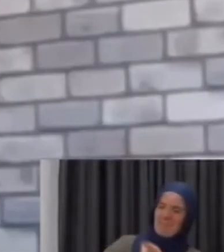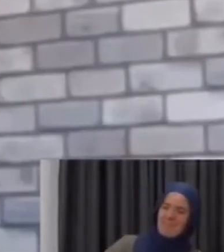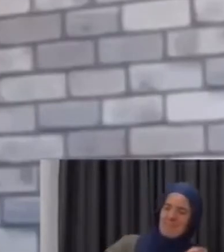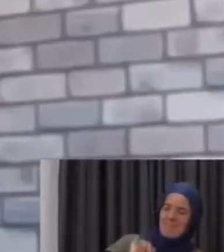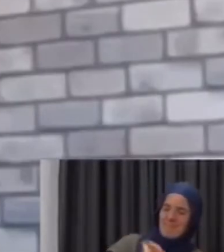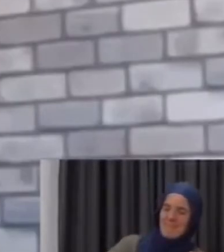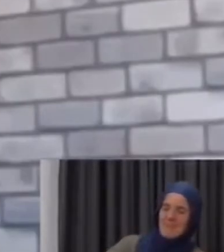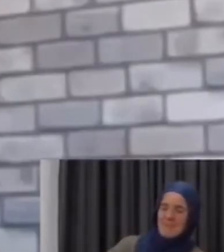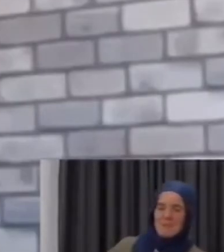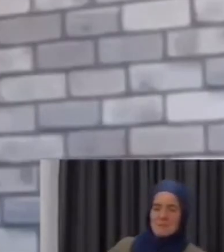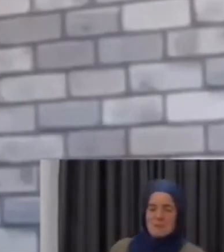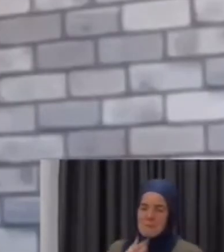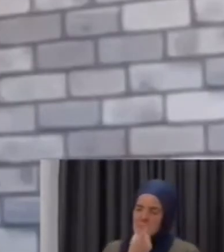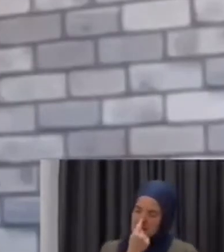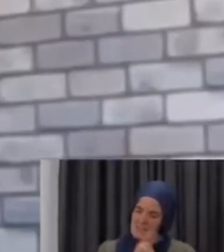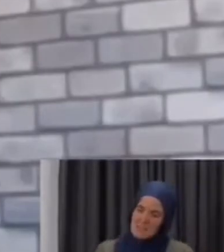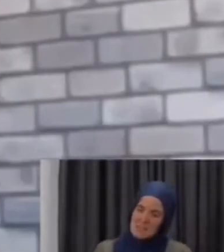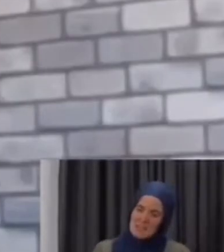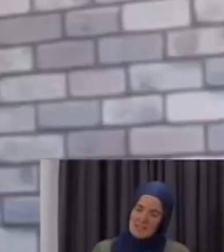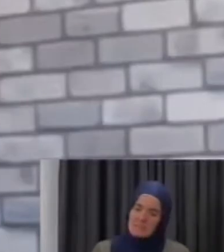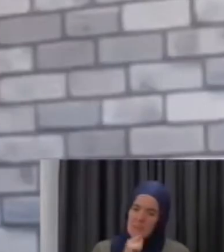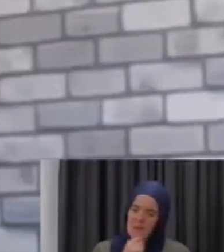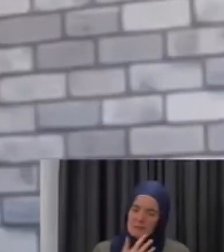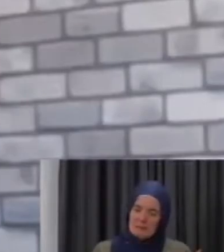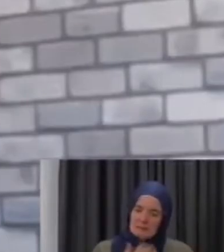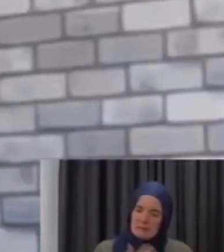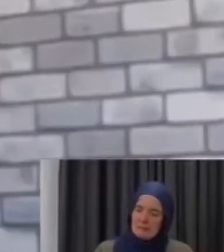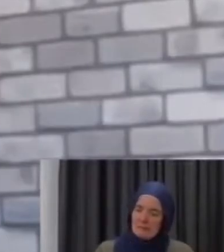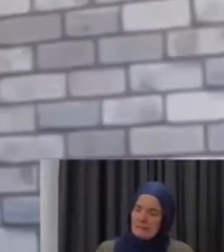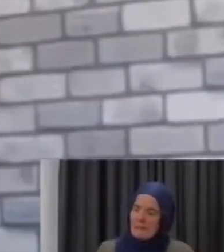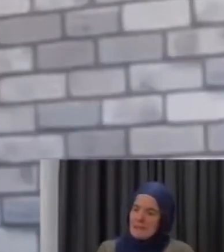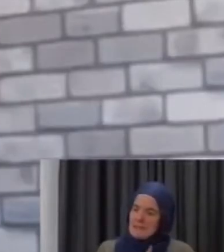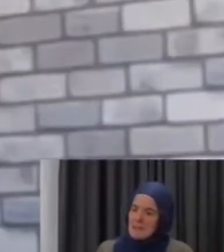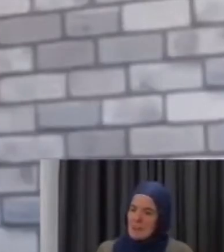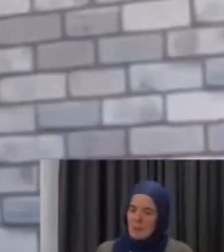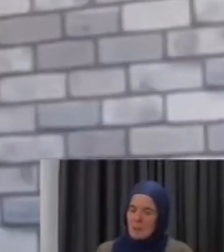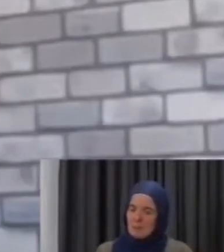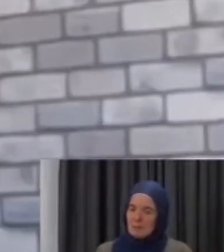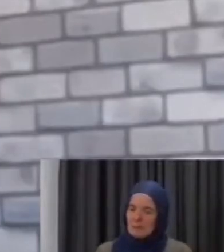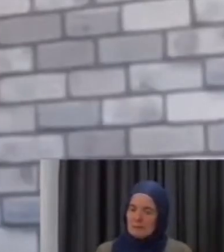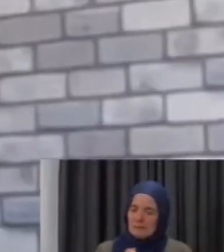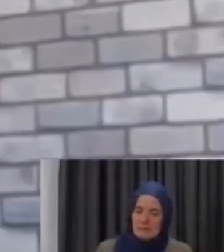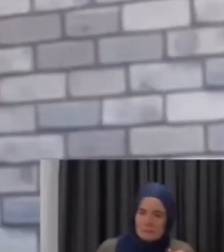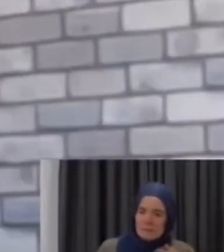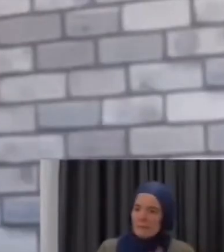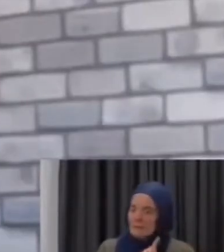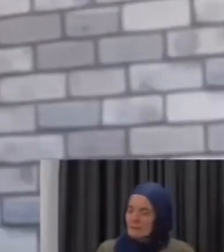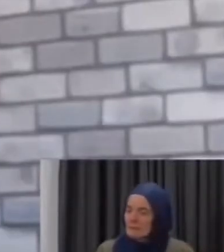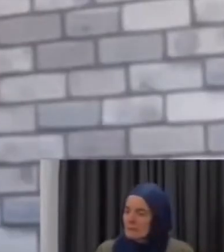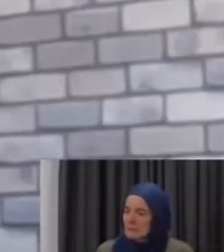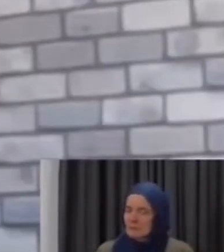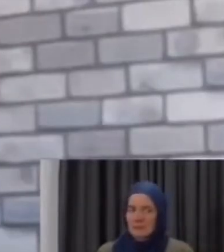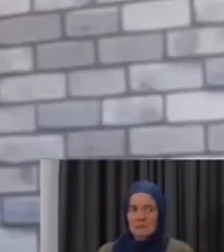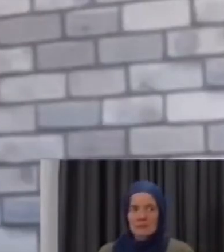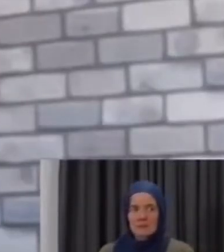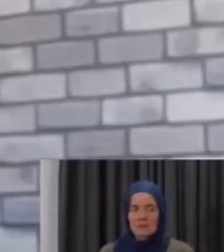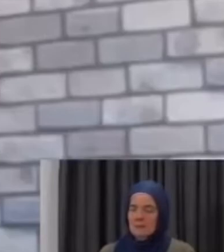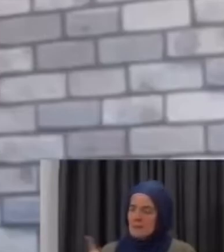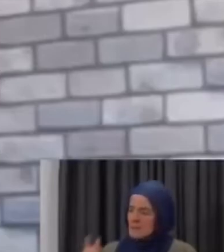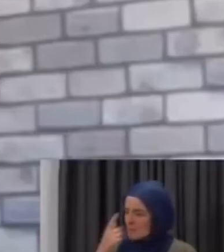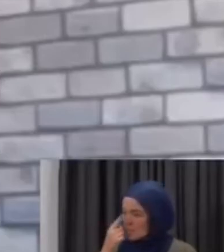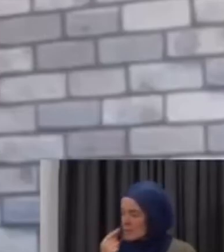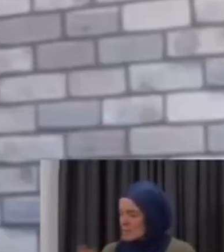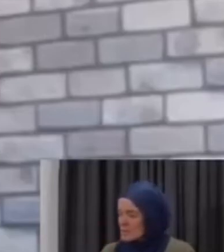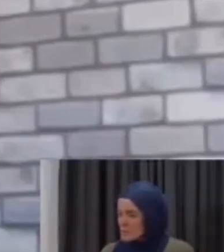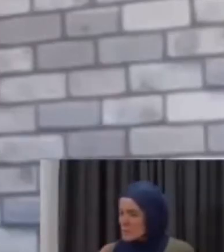doing more harm than good if they don't get them seen to at all. So I don't know whether you're able to reinforce that line of the NHS being sort of